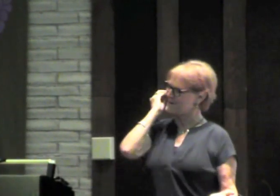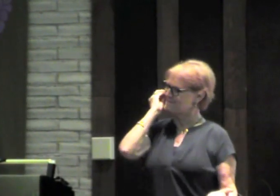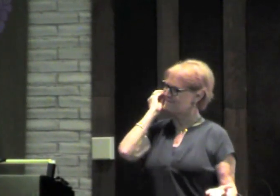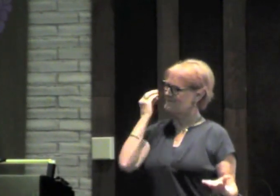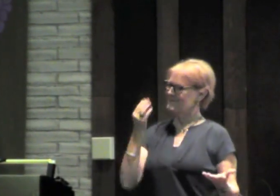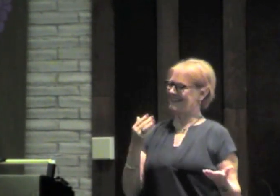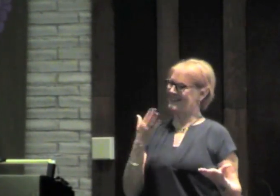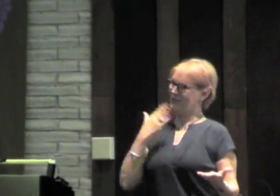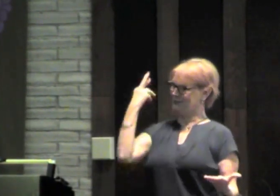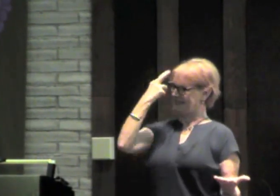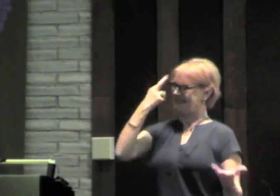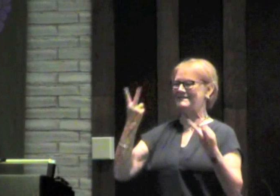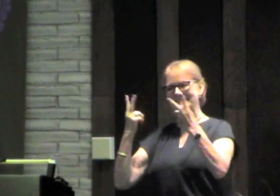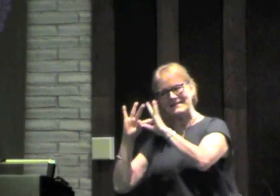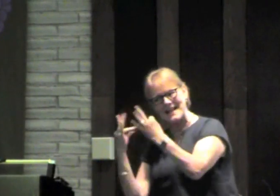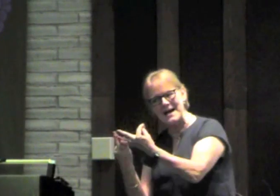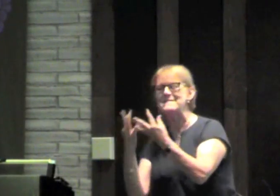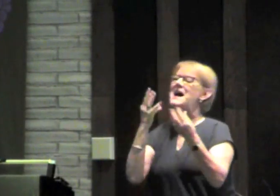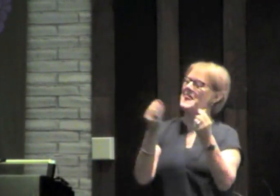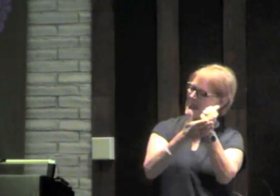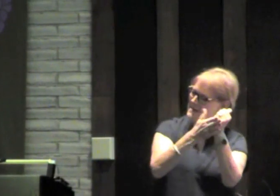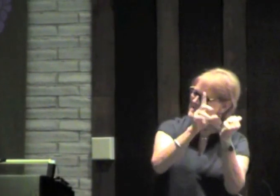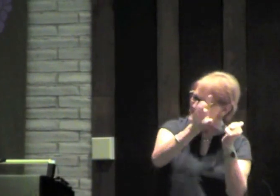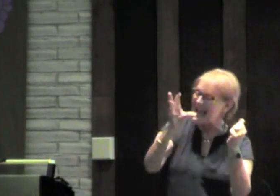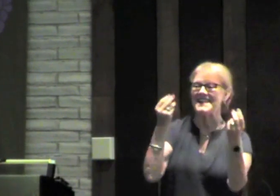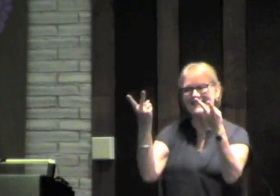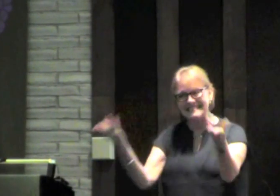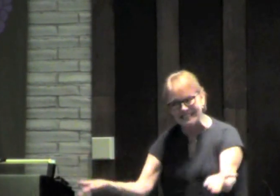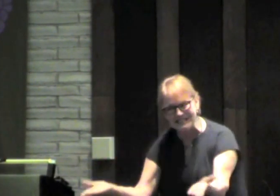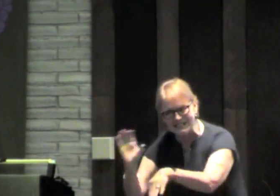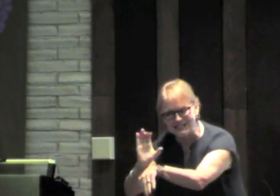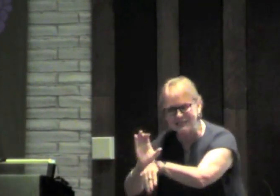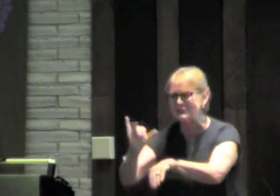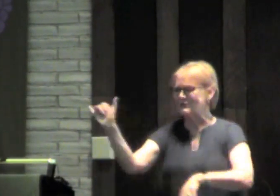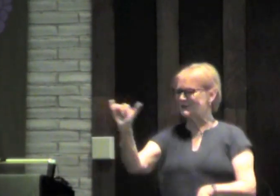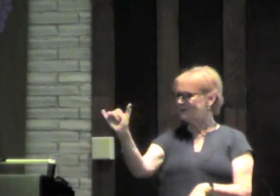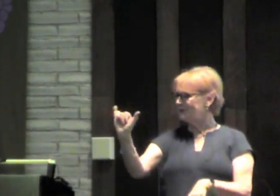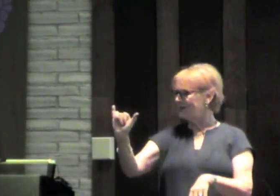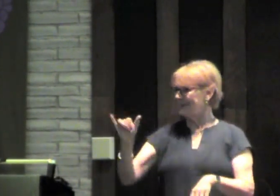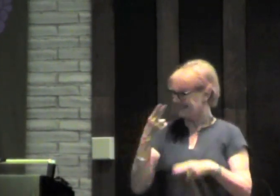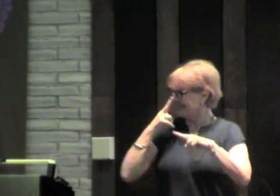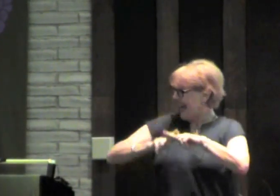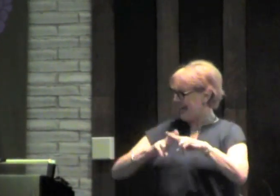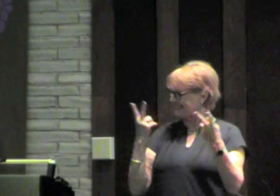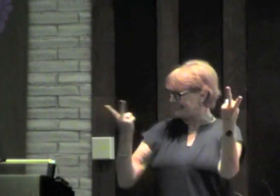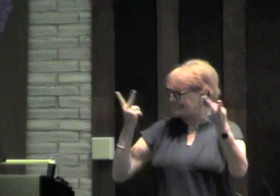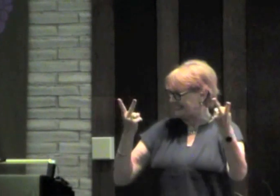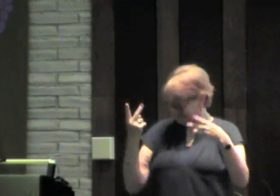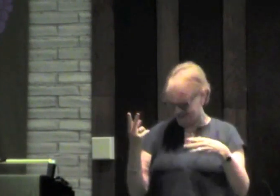and when I travel, I usually come here because it's home, because I can come and visit my family and help with the DCC and then